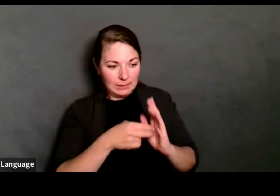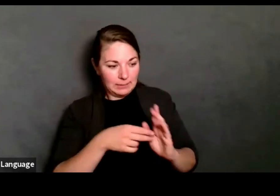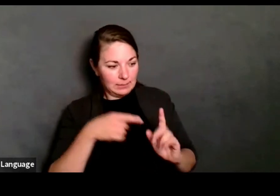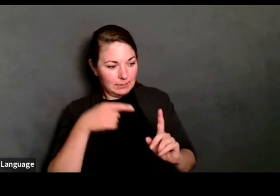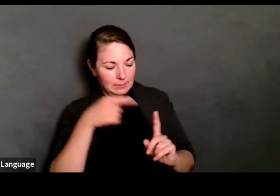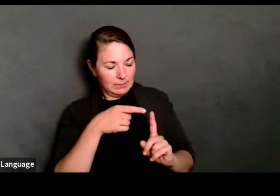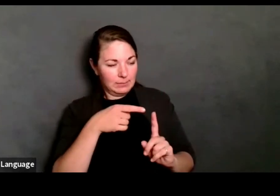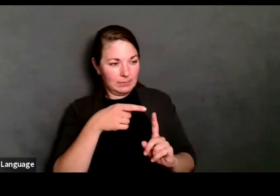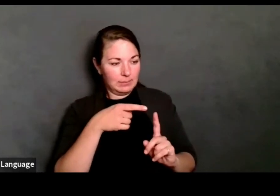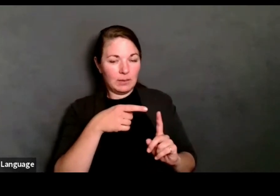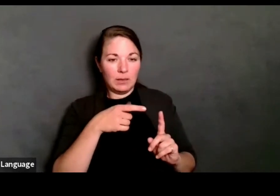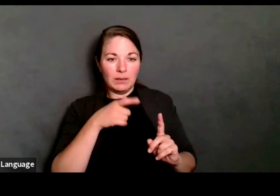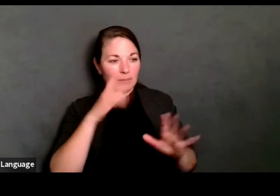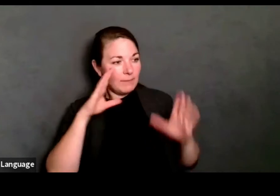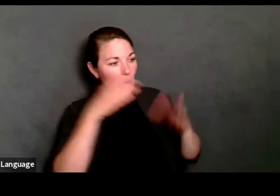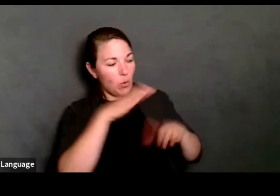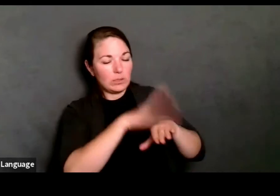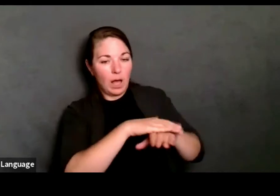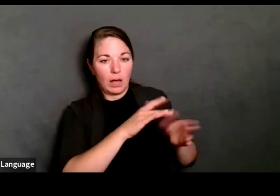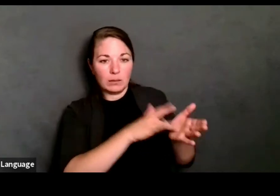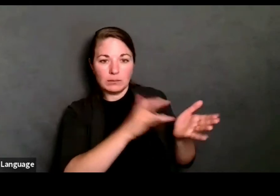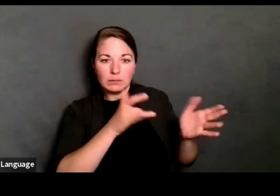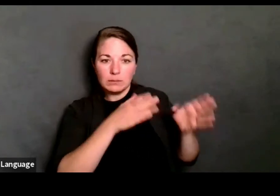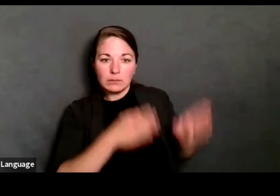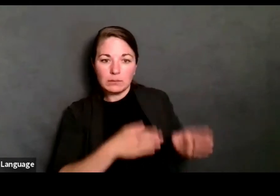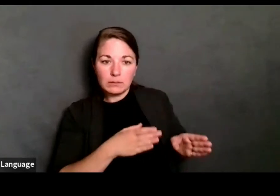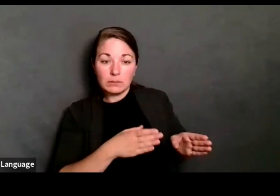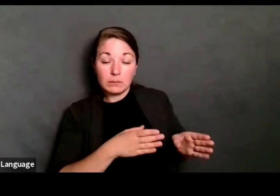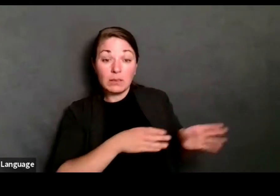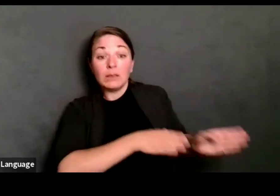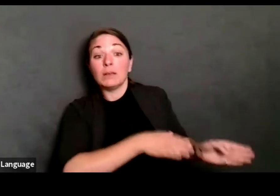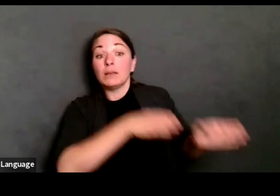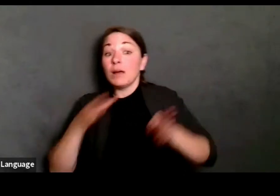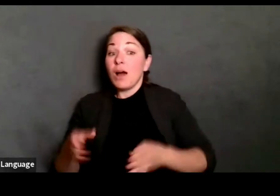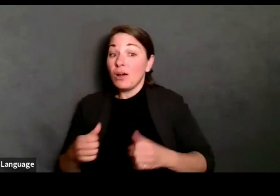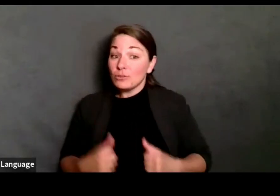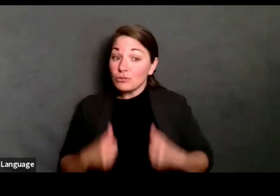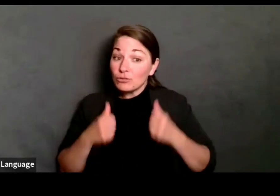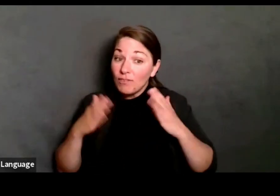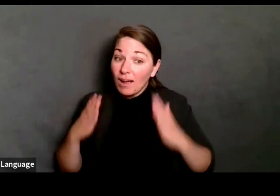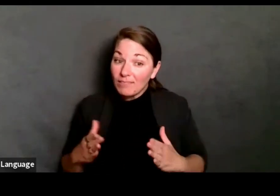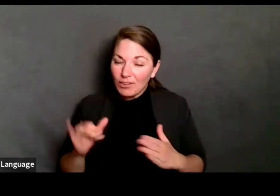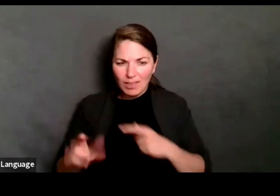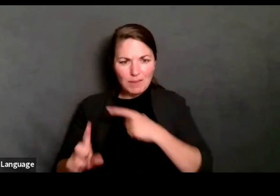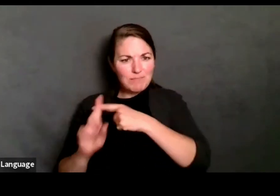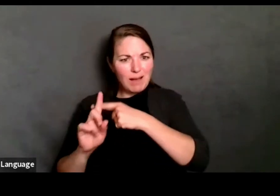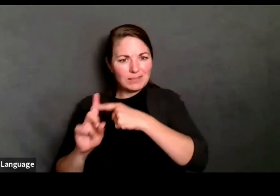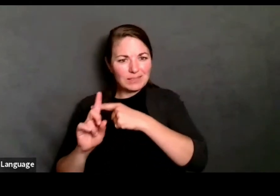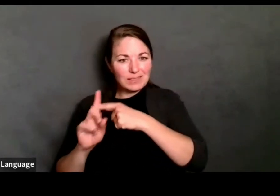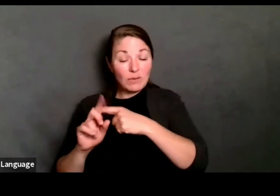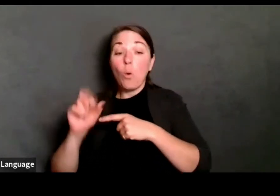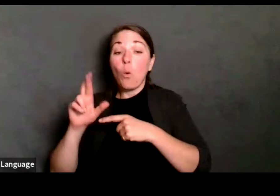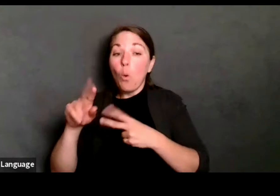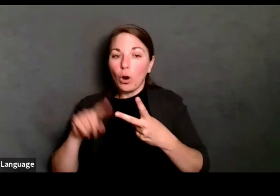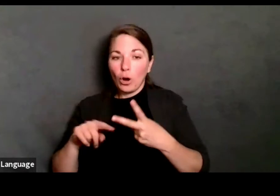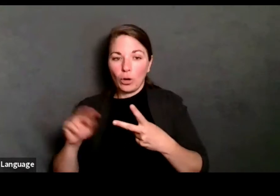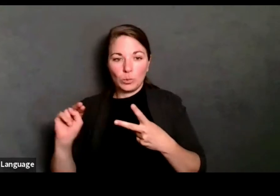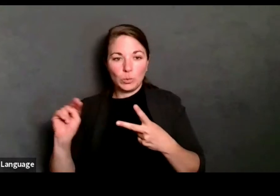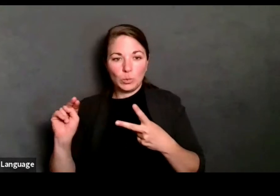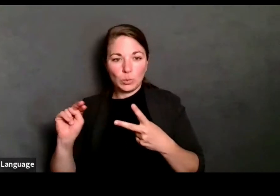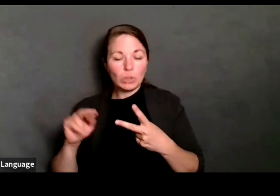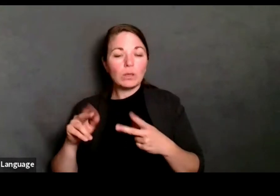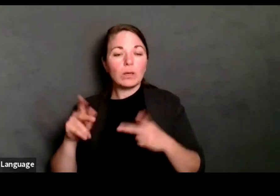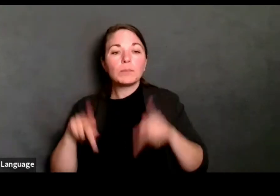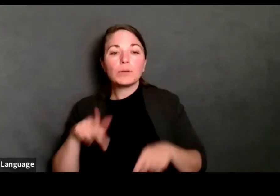their perpetrator. So using terms like survivor, which is a positive reframe, or person who has